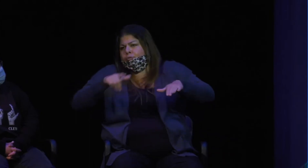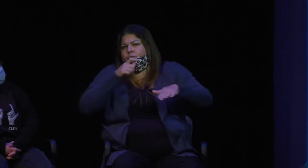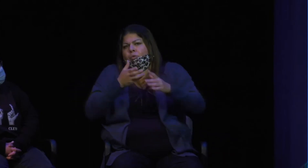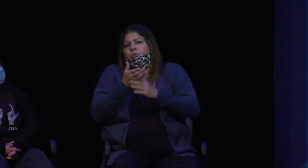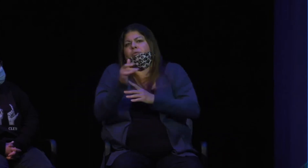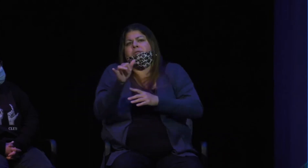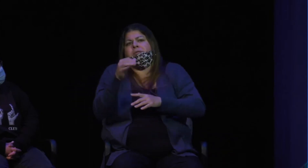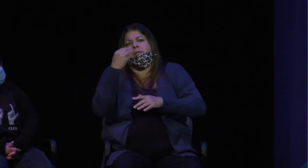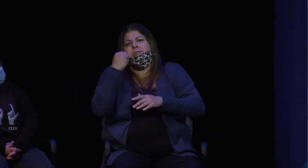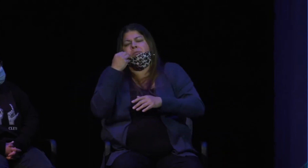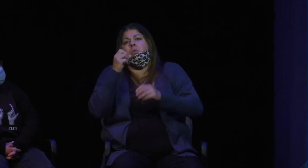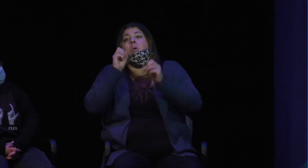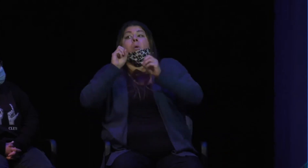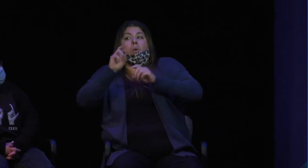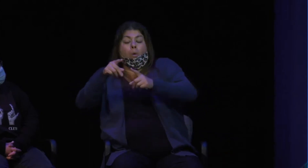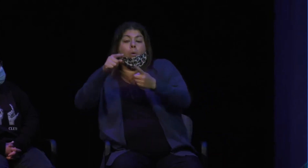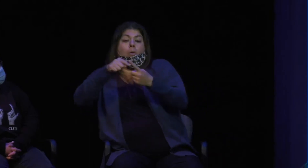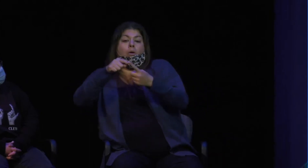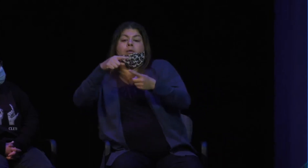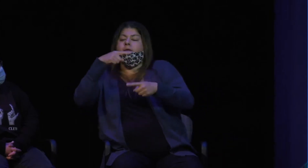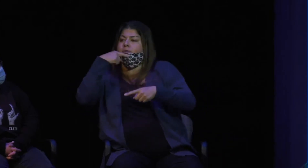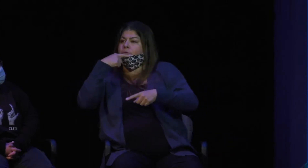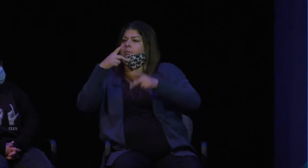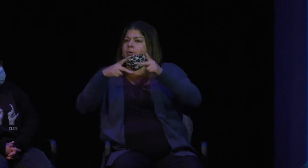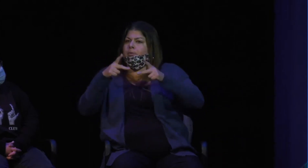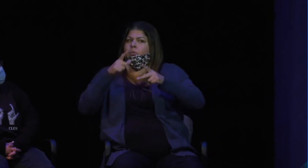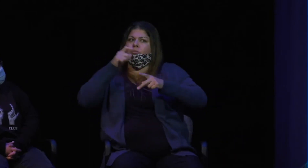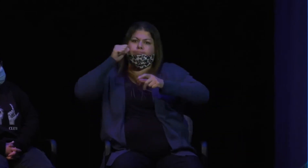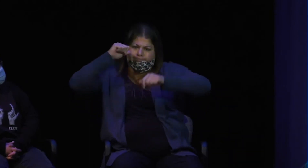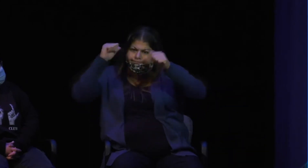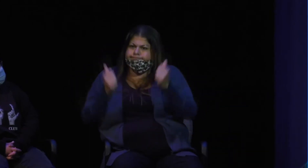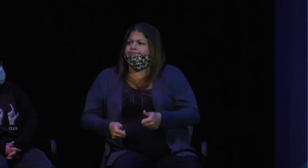he becomes a role model potentially for deaf kids,